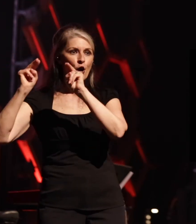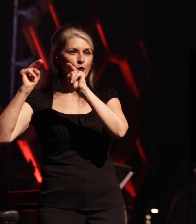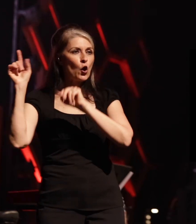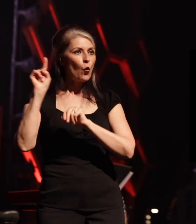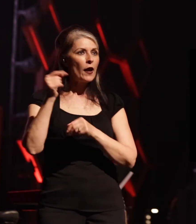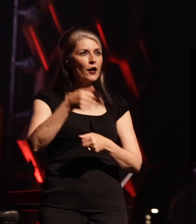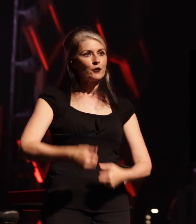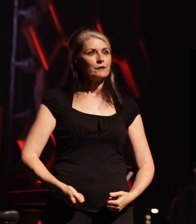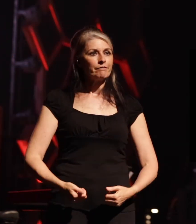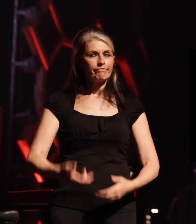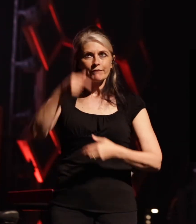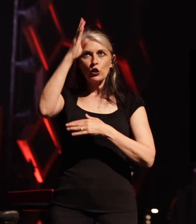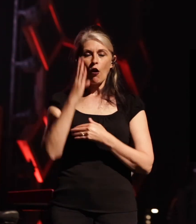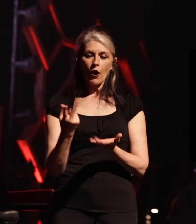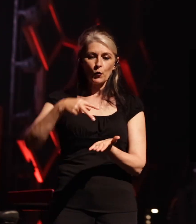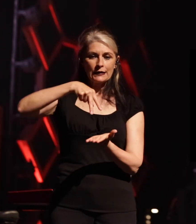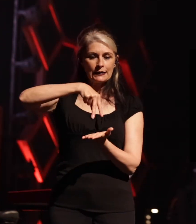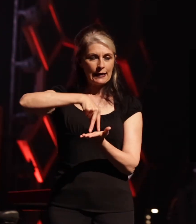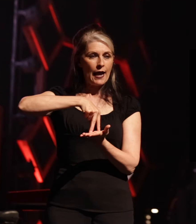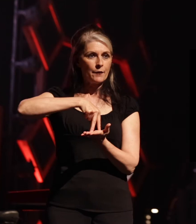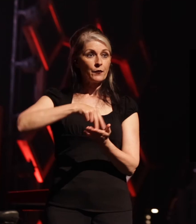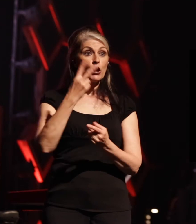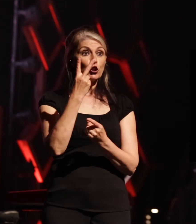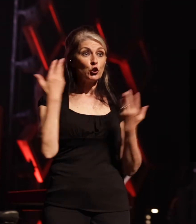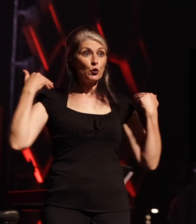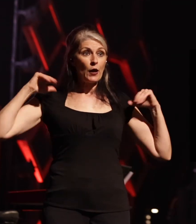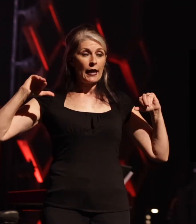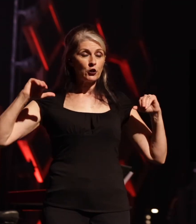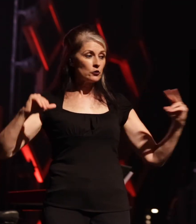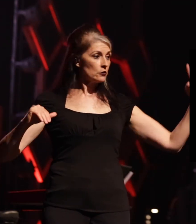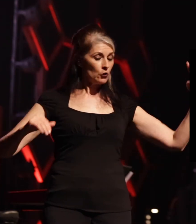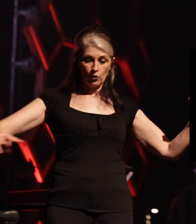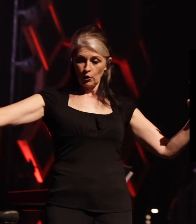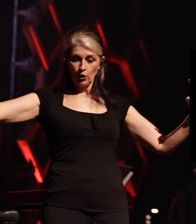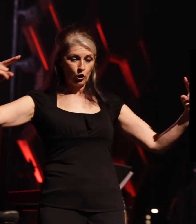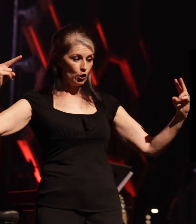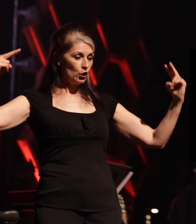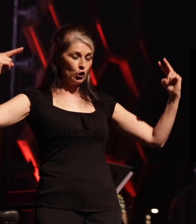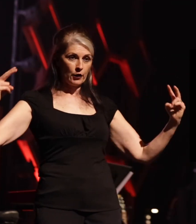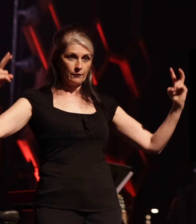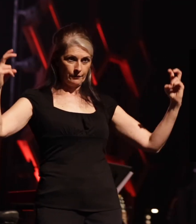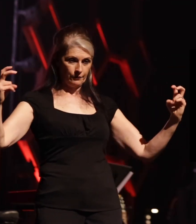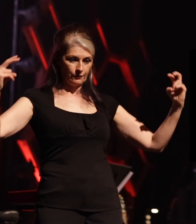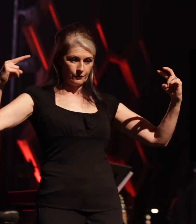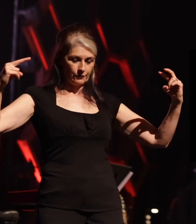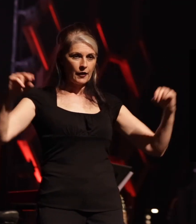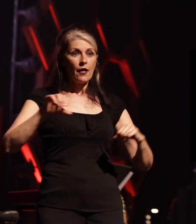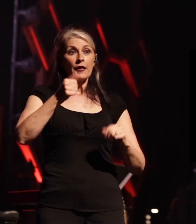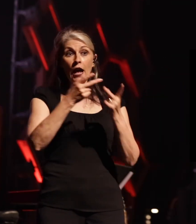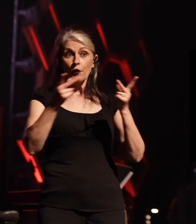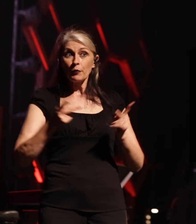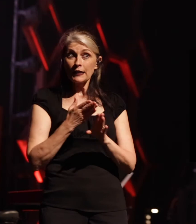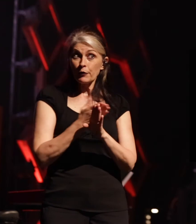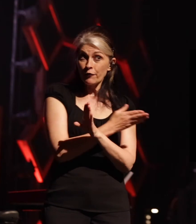stand. And the cover had two cherubim facing each other on it. Now, where's the other place in Scripture before this where the cherubim